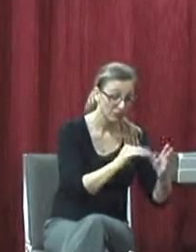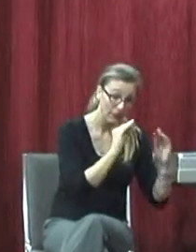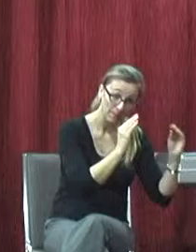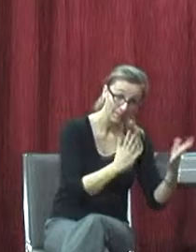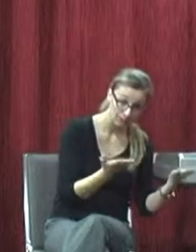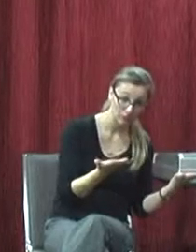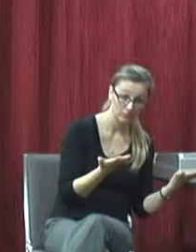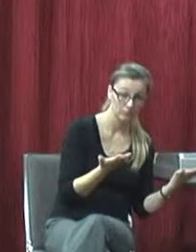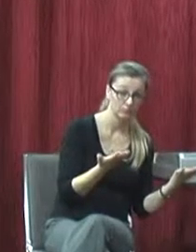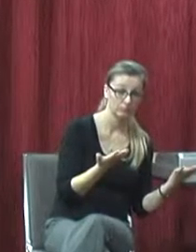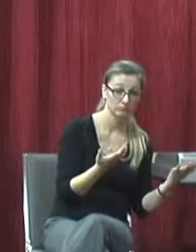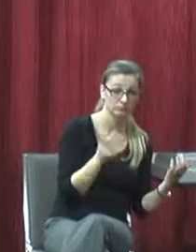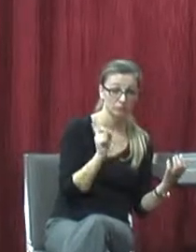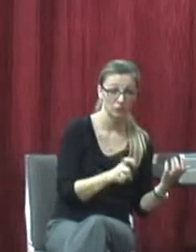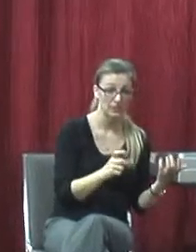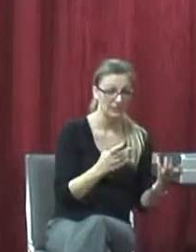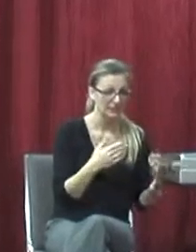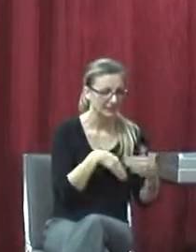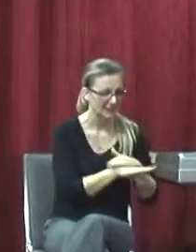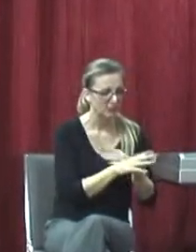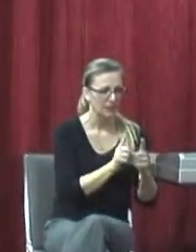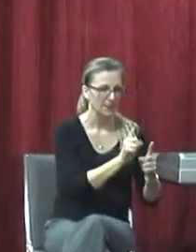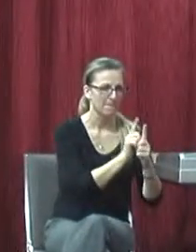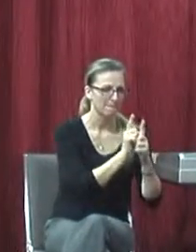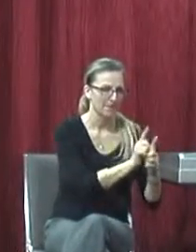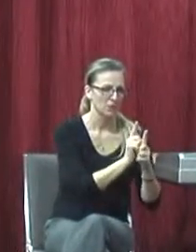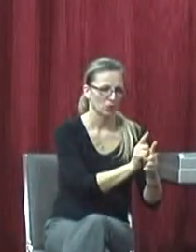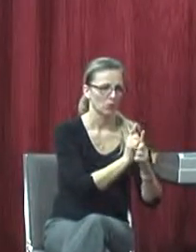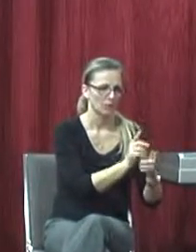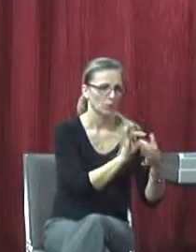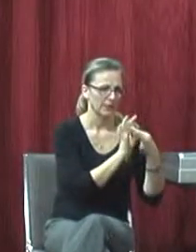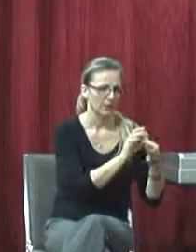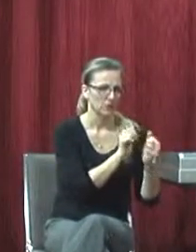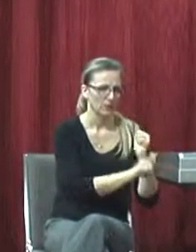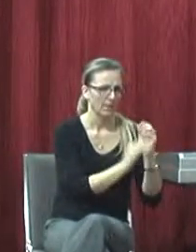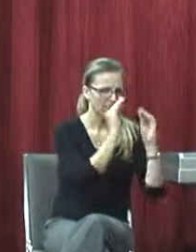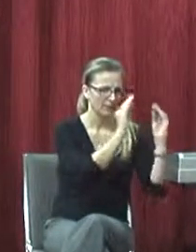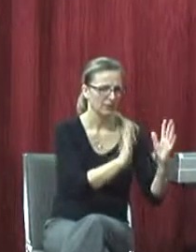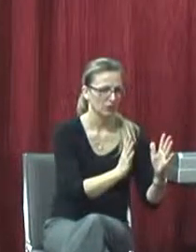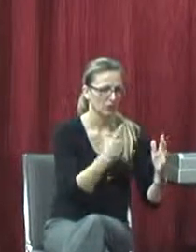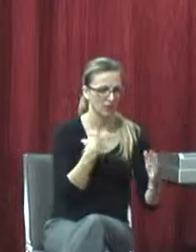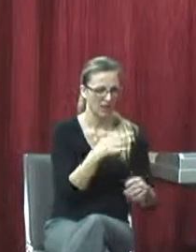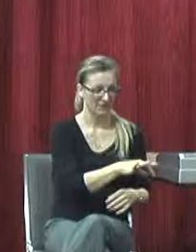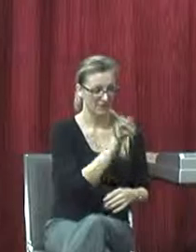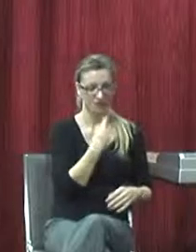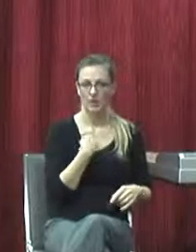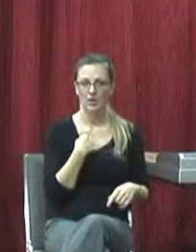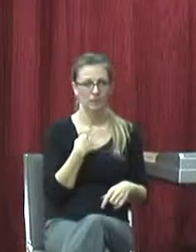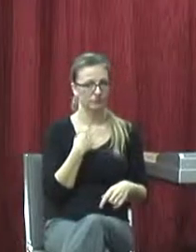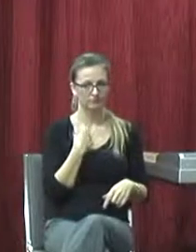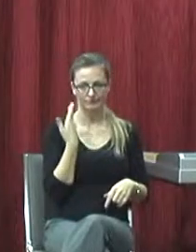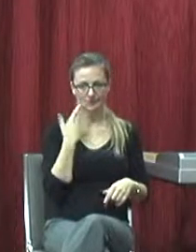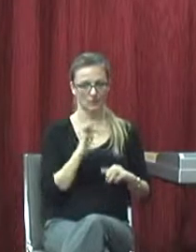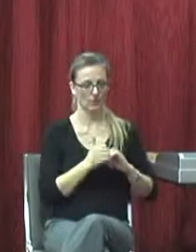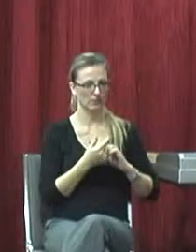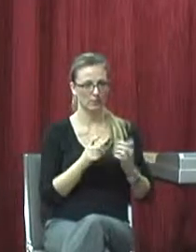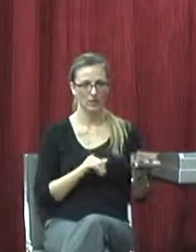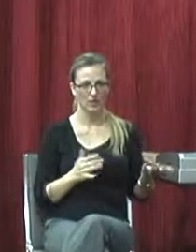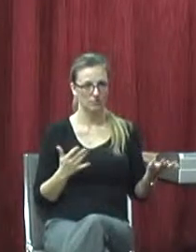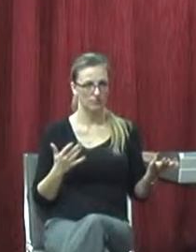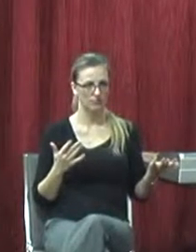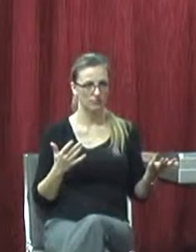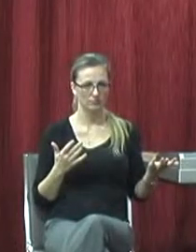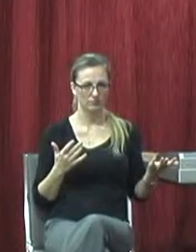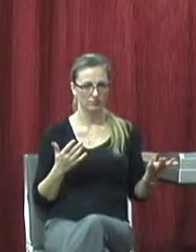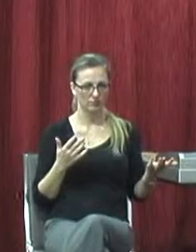professor. You have to get into a mentoring relationship with that professor. And I found that I didn't know how to do that. It